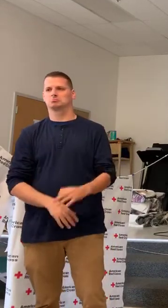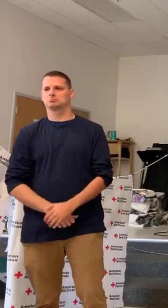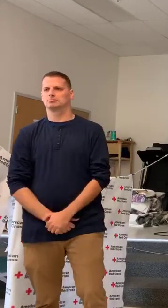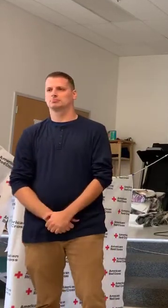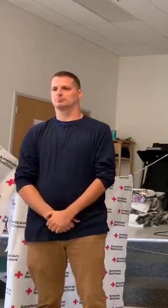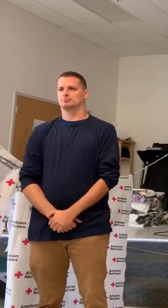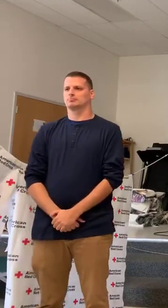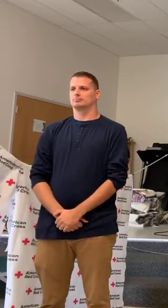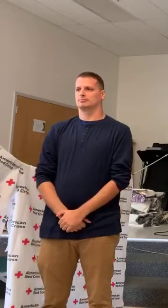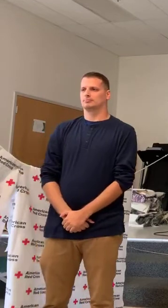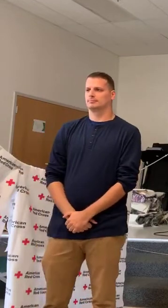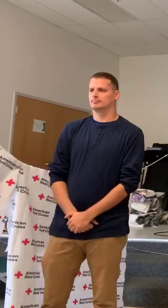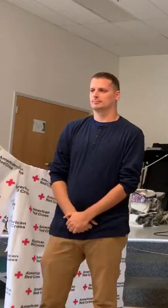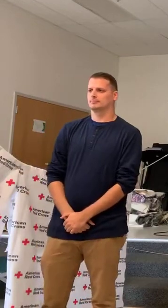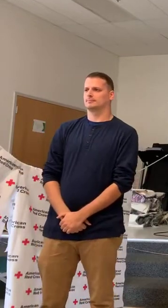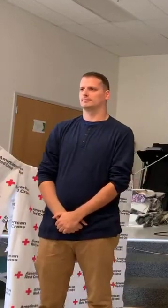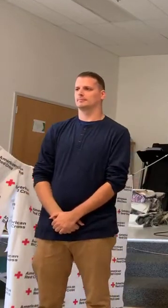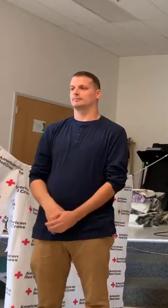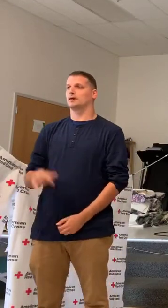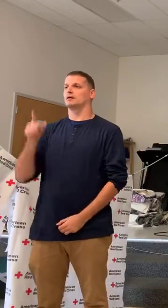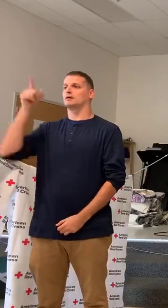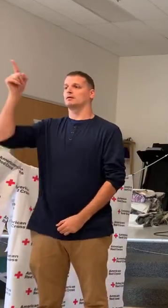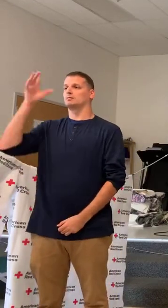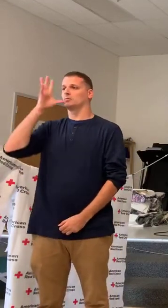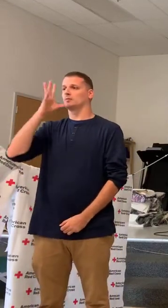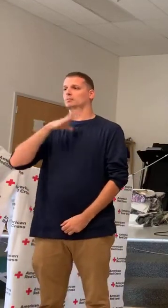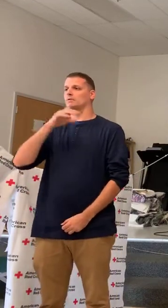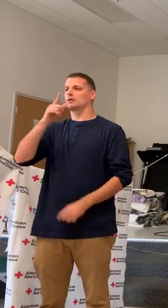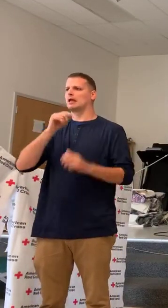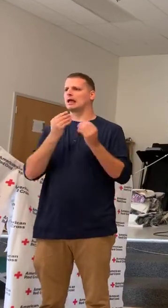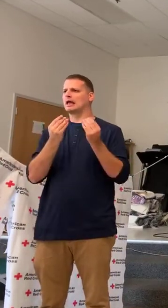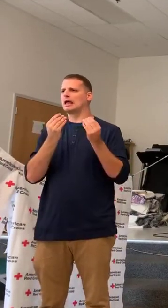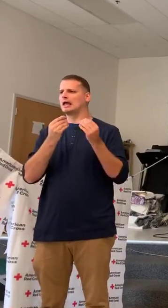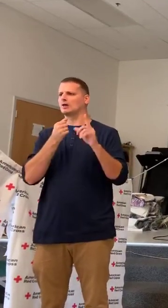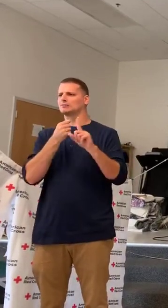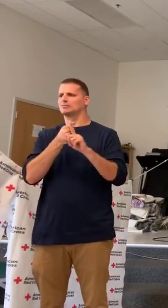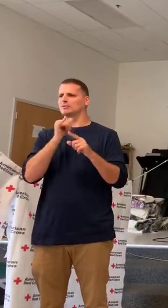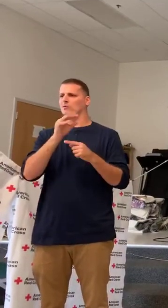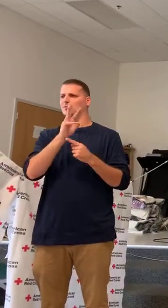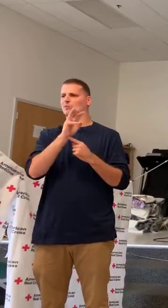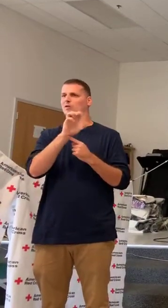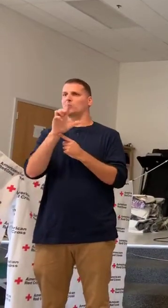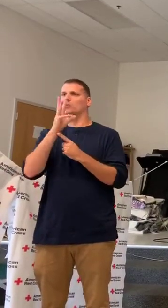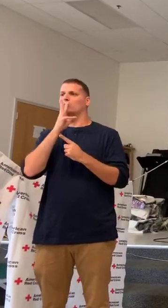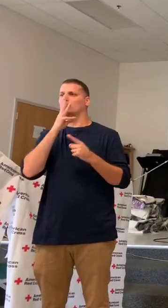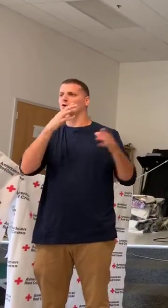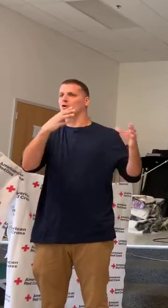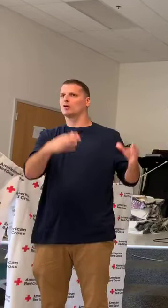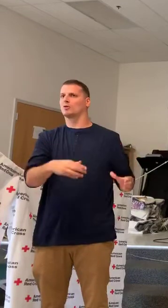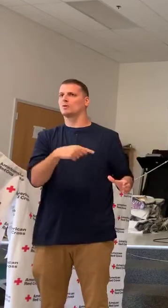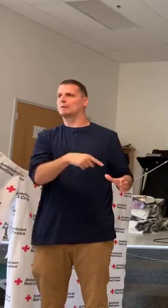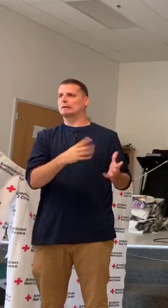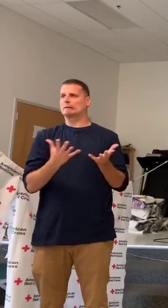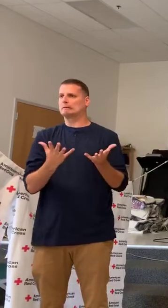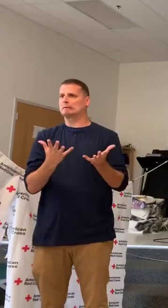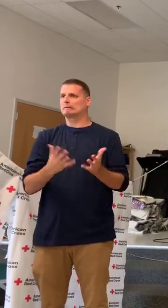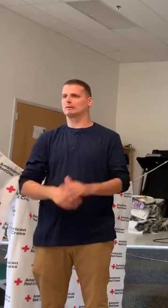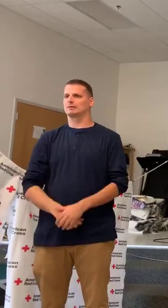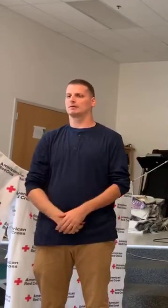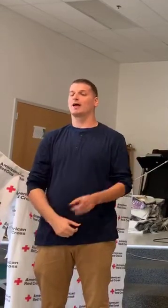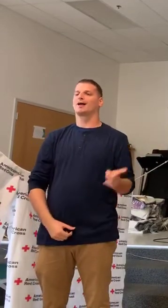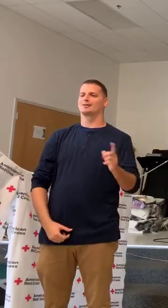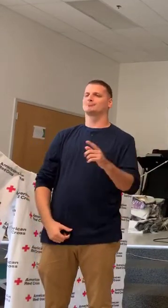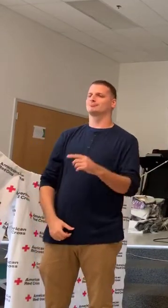How is this going to affect the wells? Meaning your water supply, or in terms of if we have any, because I have had online questions about the